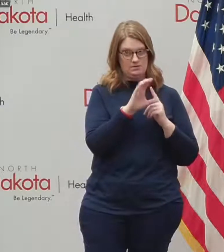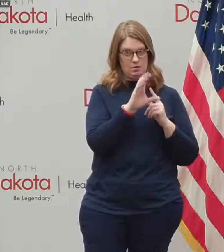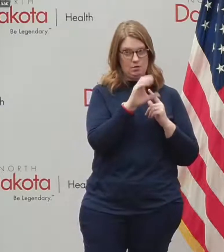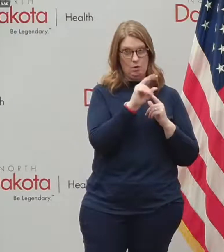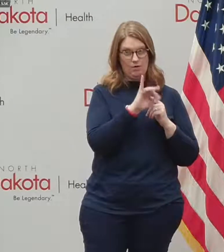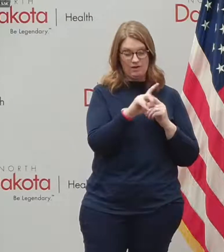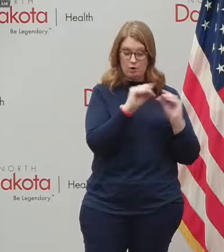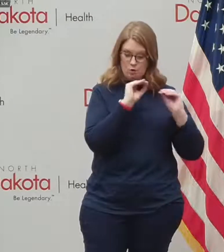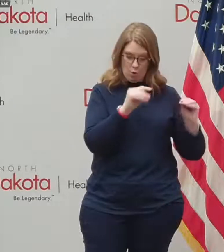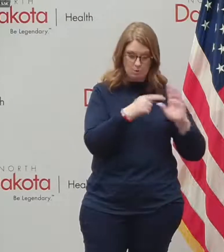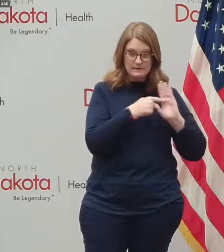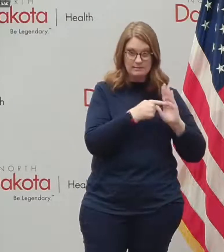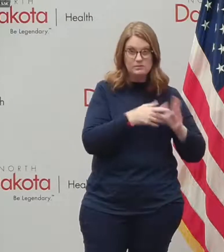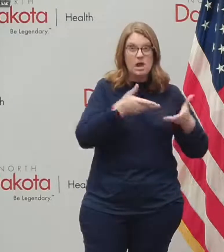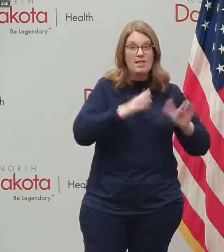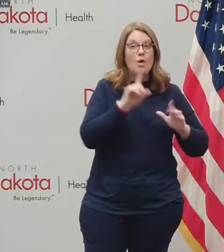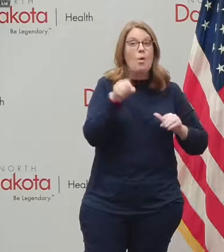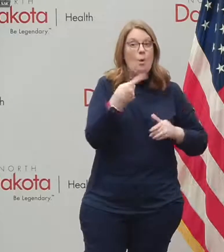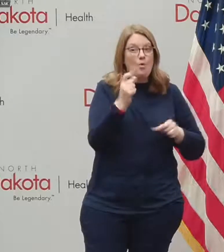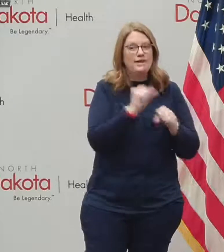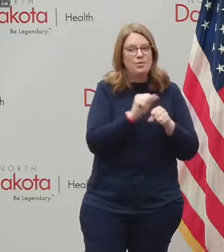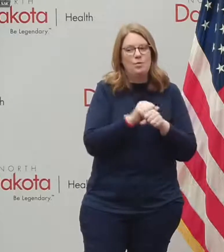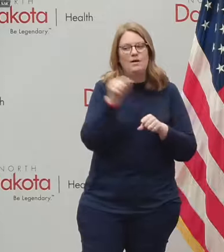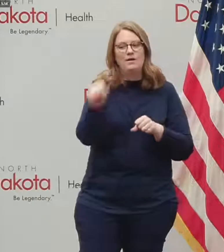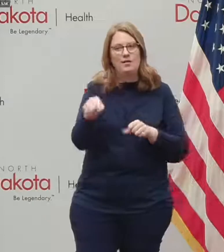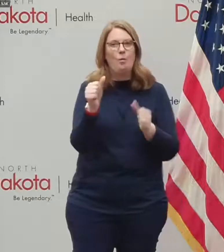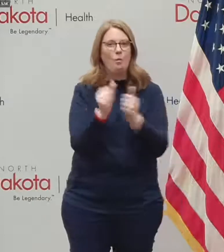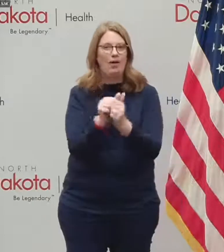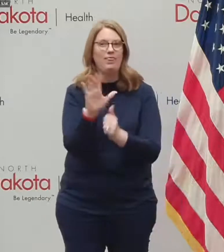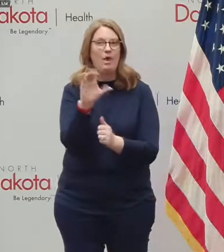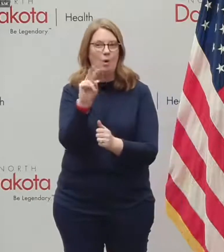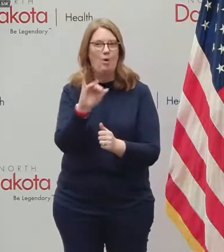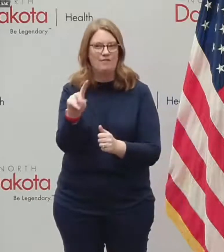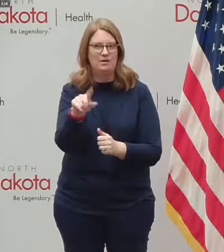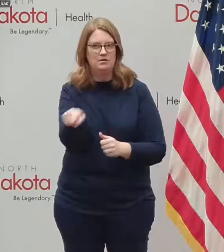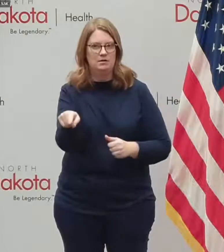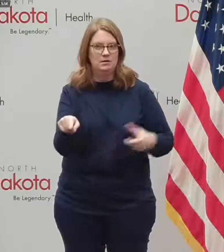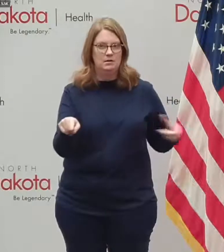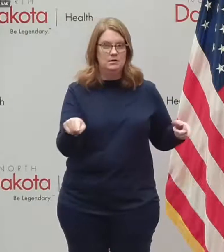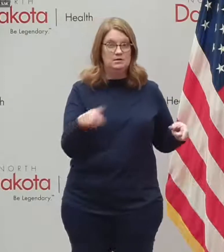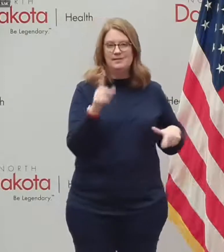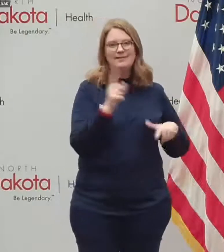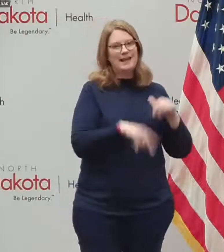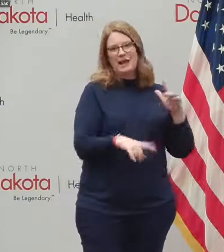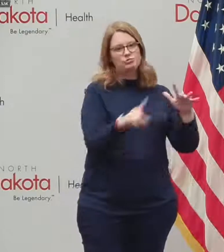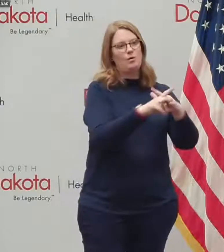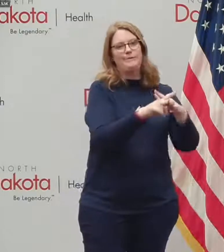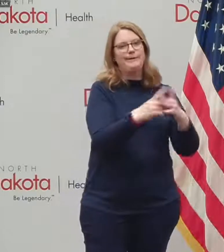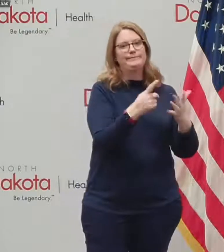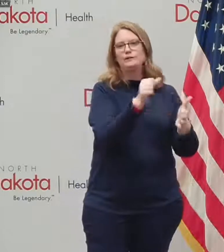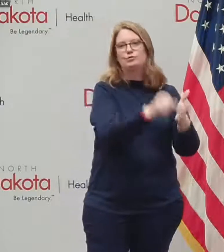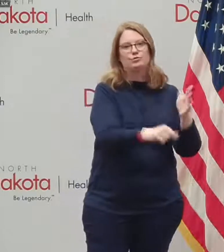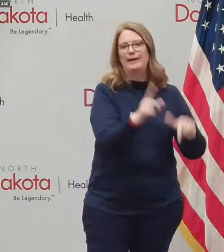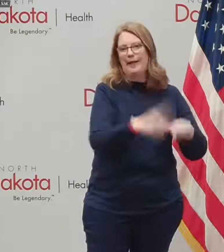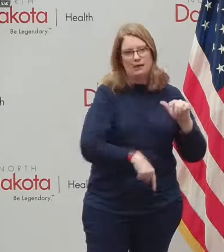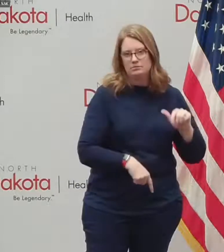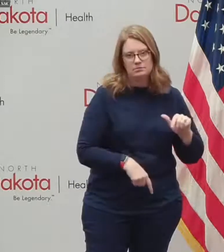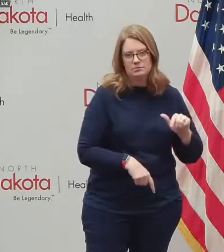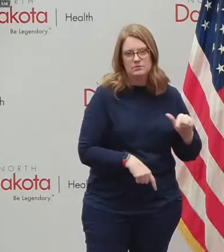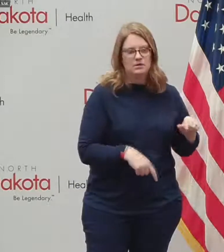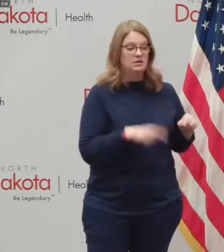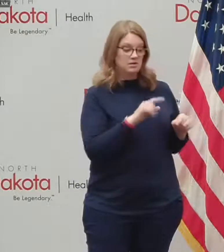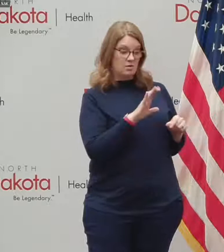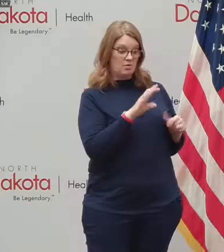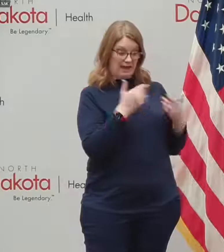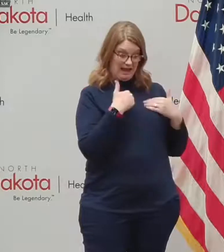symptoms, and they are allowed only to work in COVID units around patients who already have the virus. So that's one step that we're